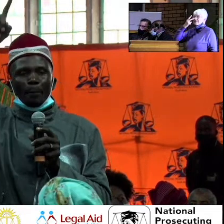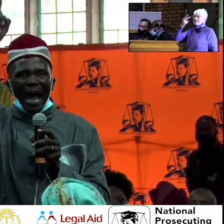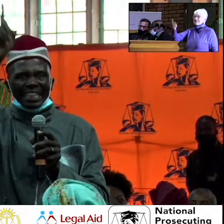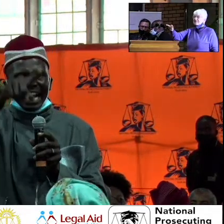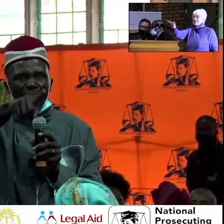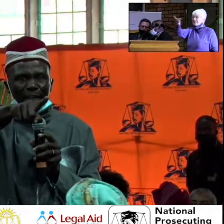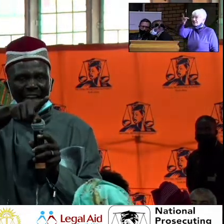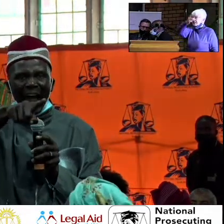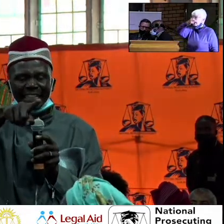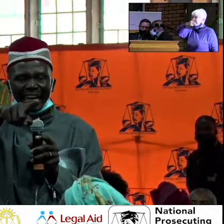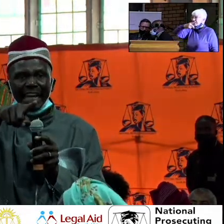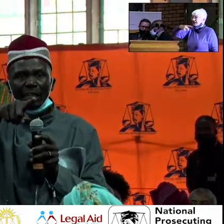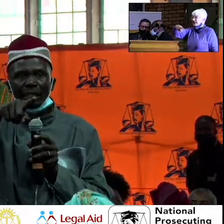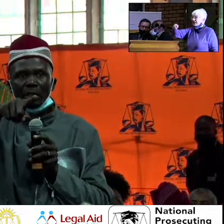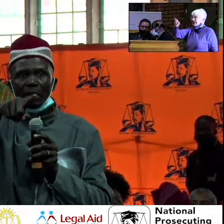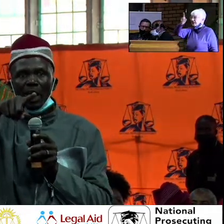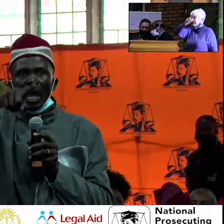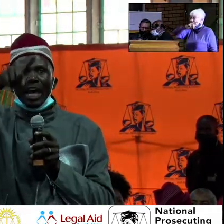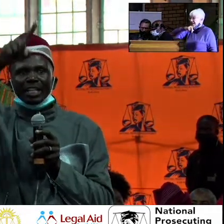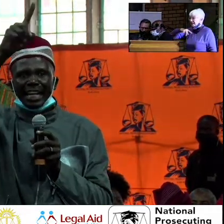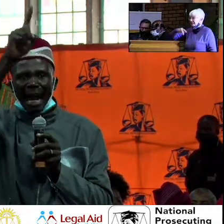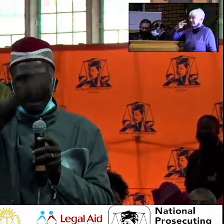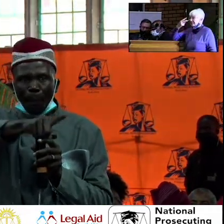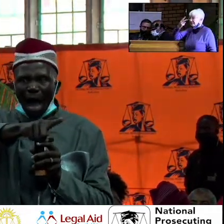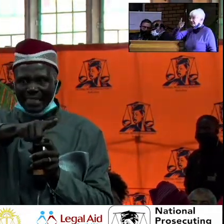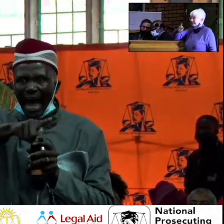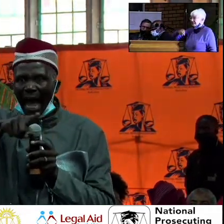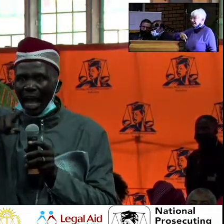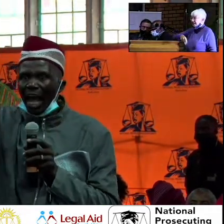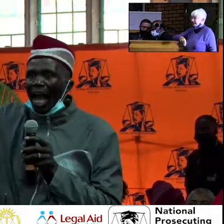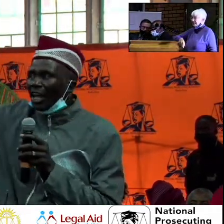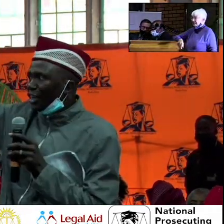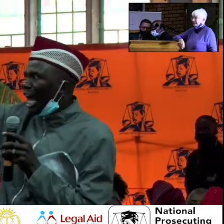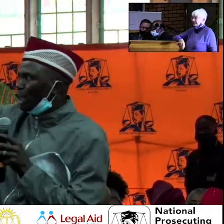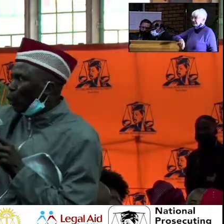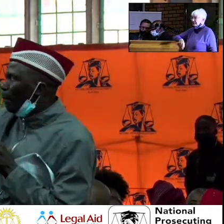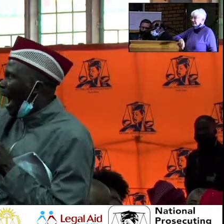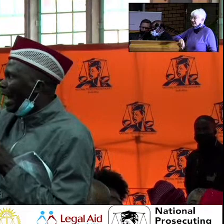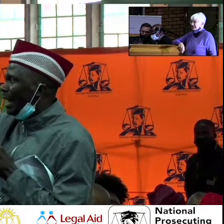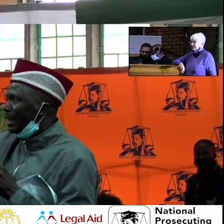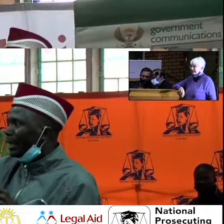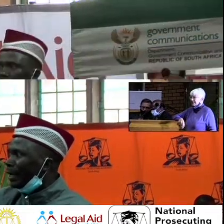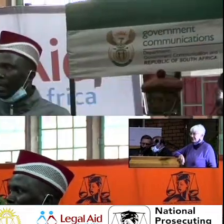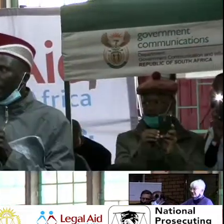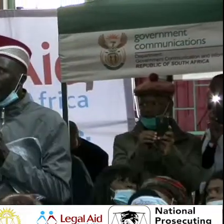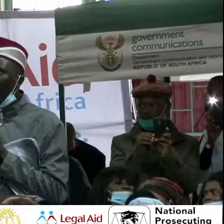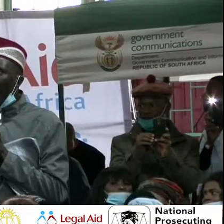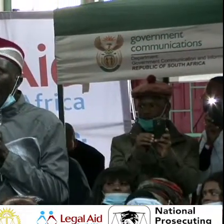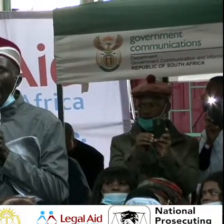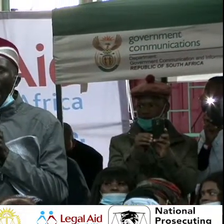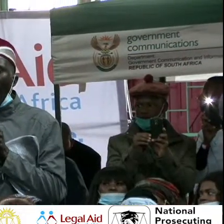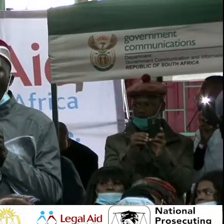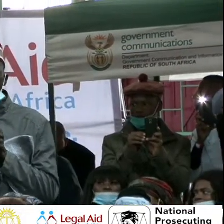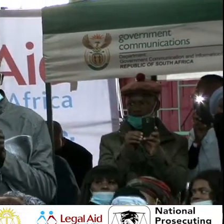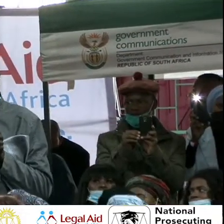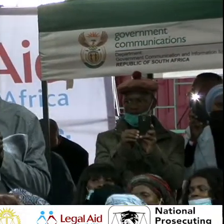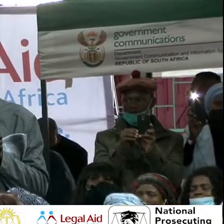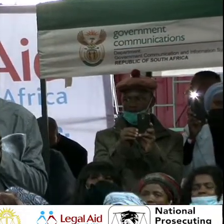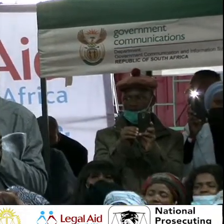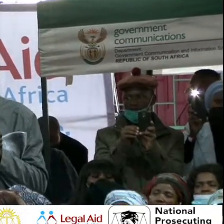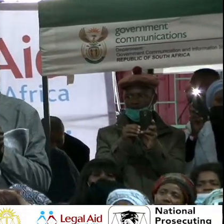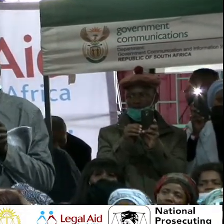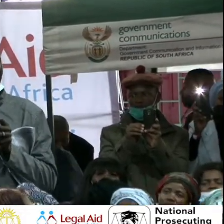The president of the country, Sir Ramaphosa, these women and